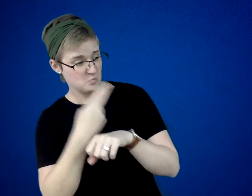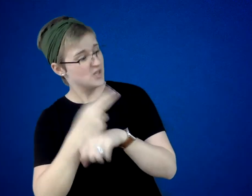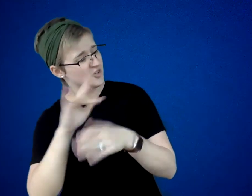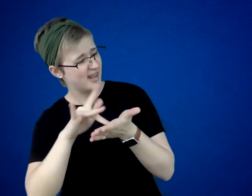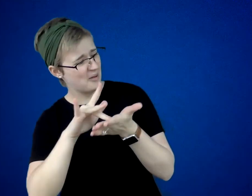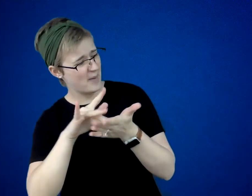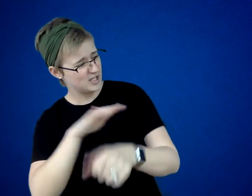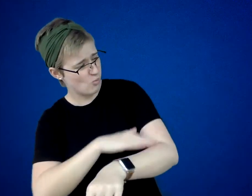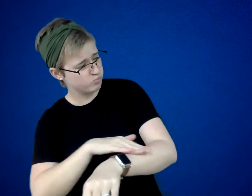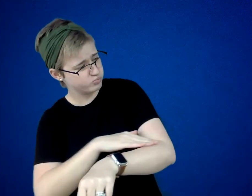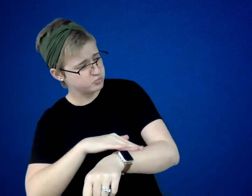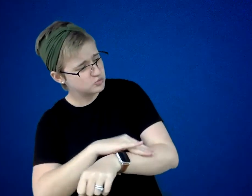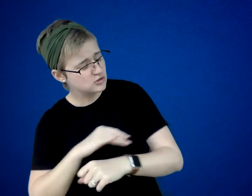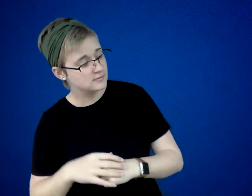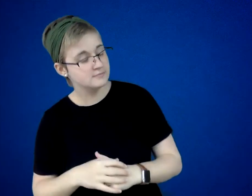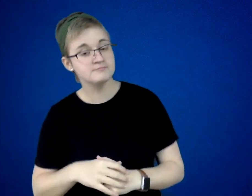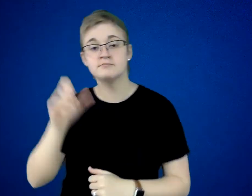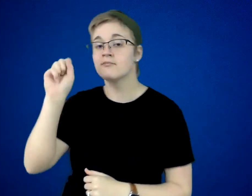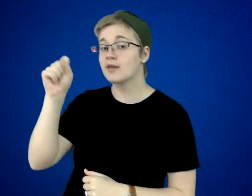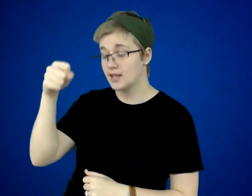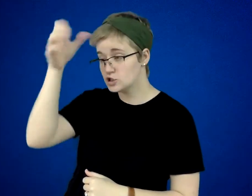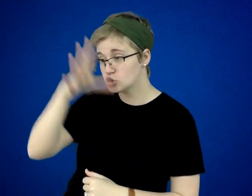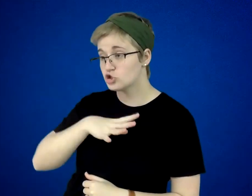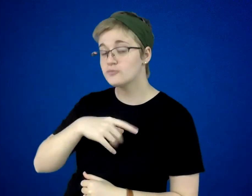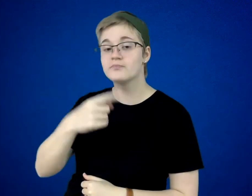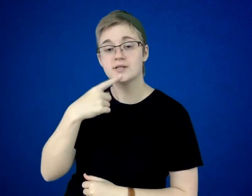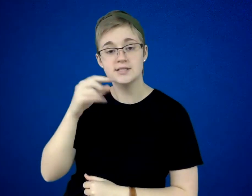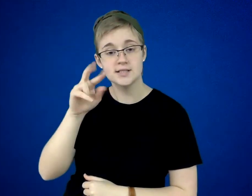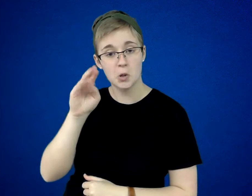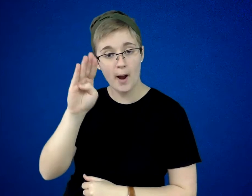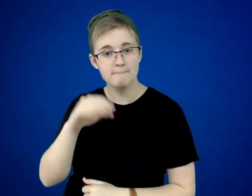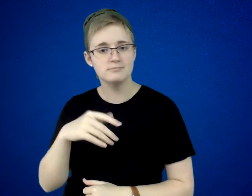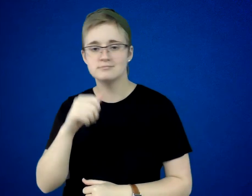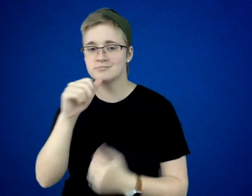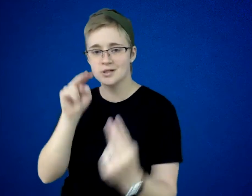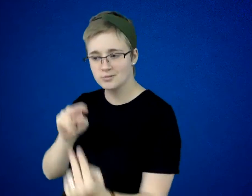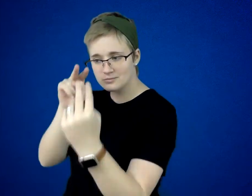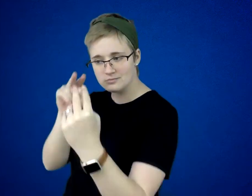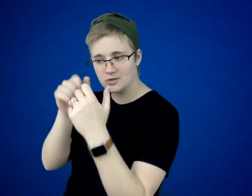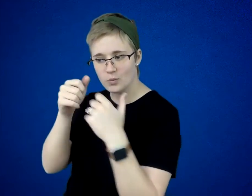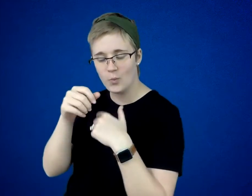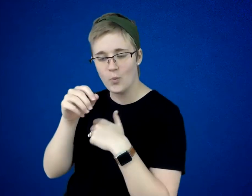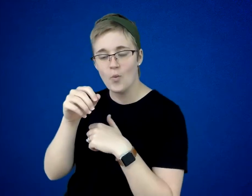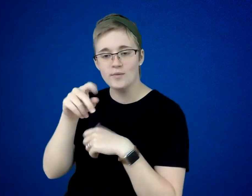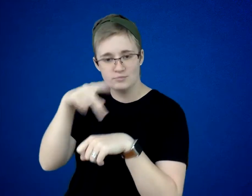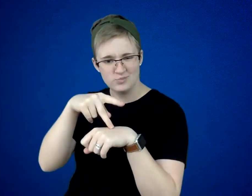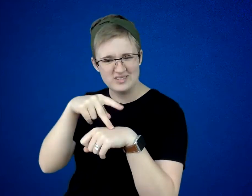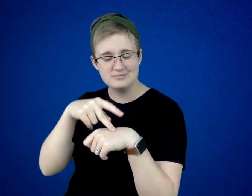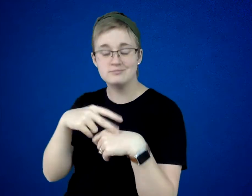them?" "Yes, sir," said Rob. He didn't look at Mr. Felmer. He stared instead at the